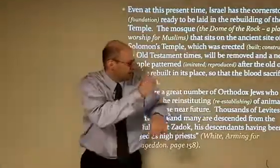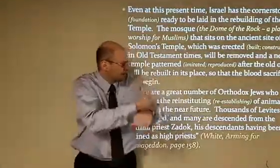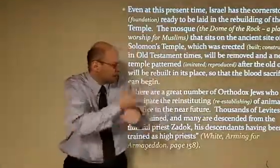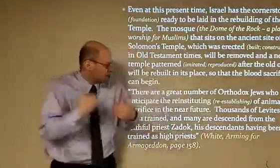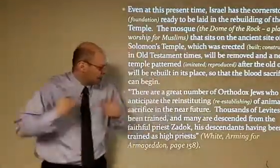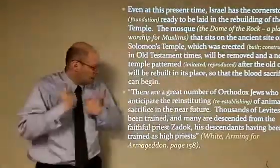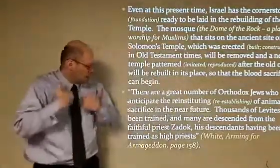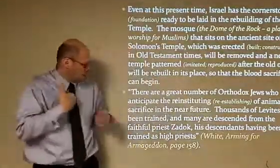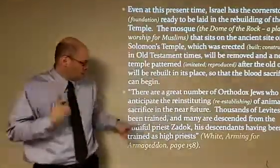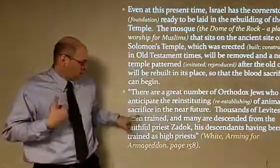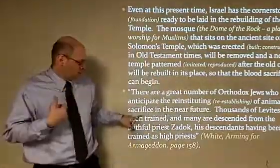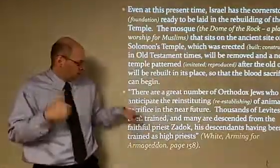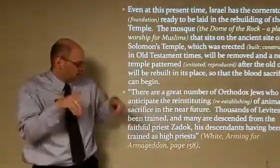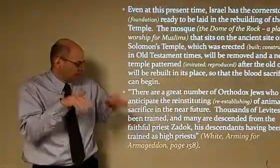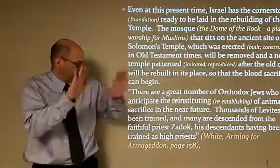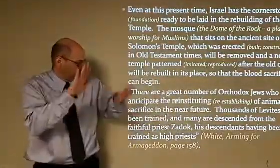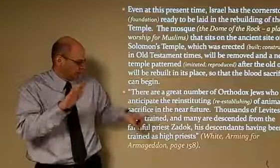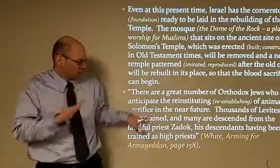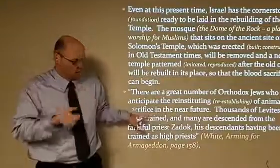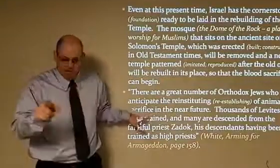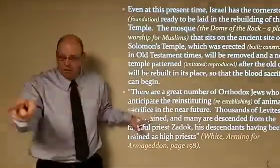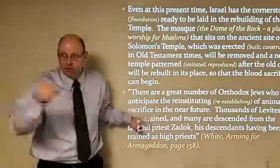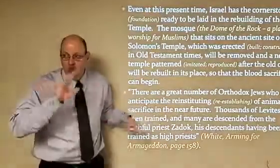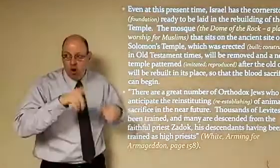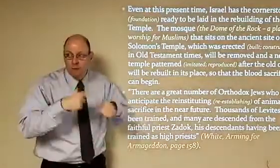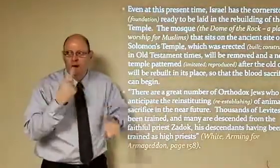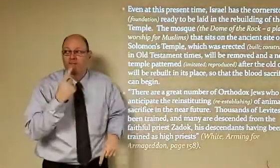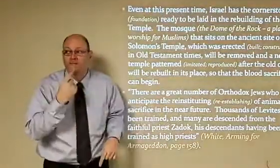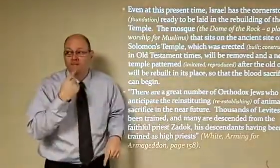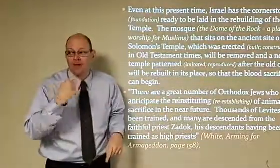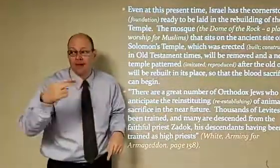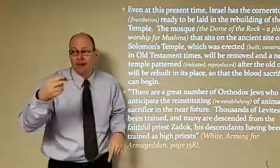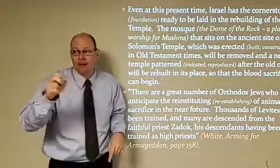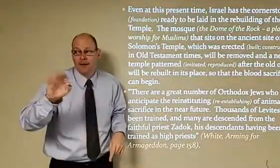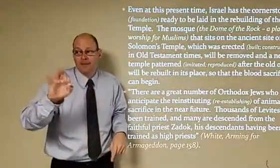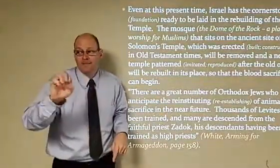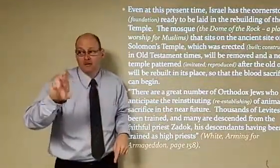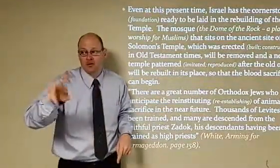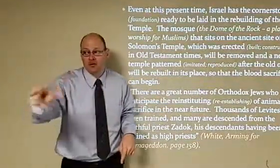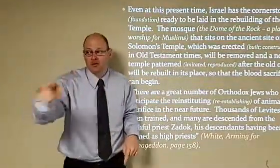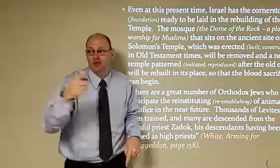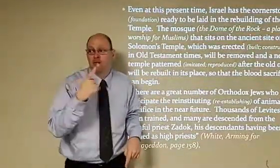So there's a number of Orthodox Jews who anticipate the reinstitution